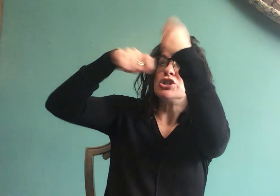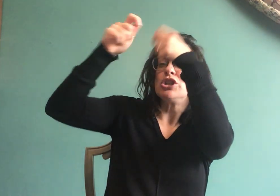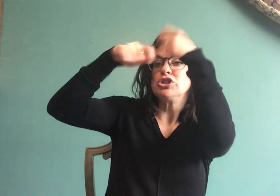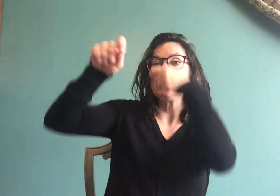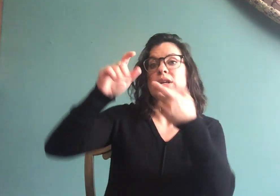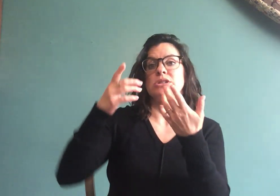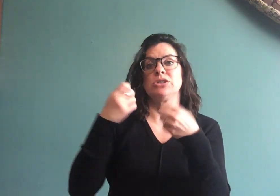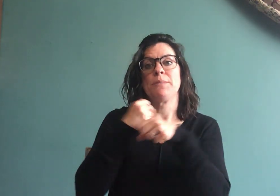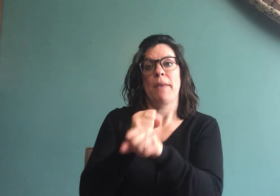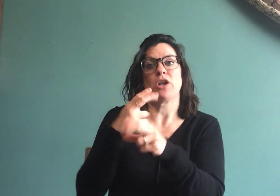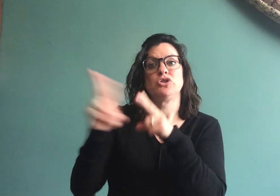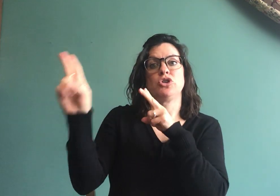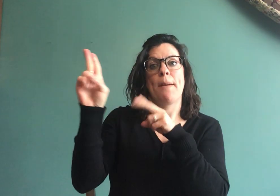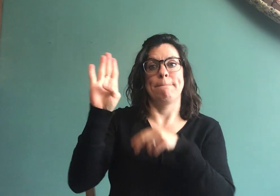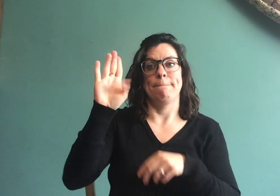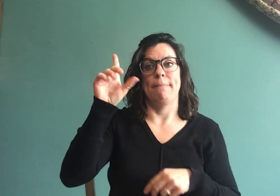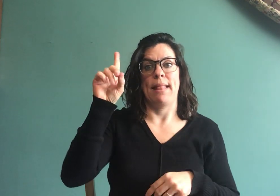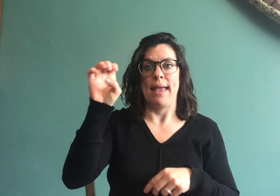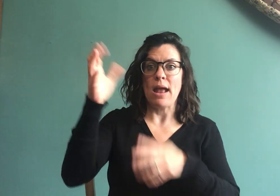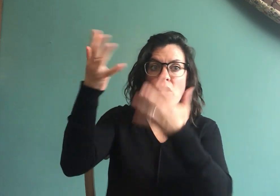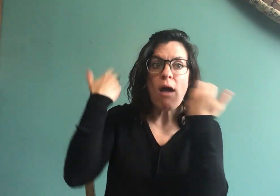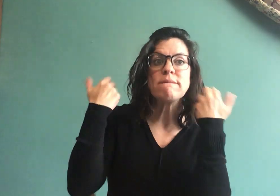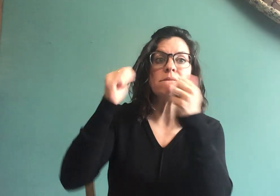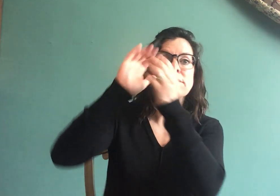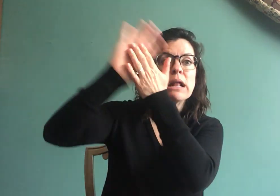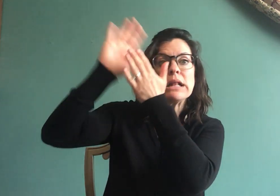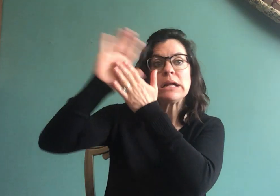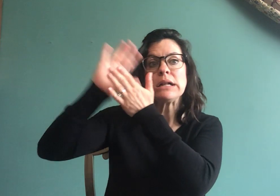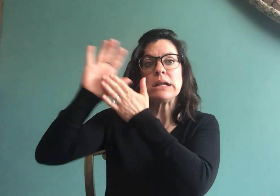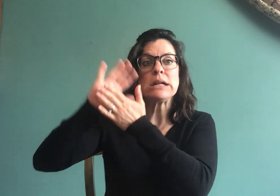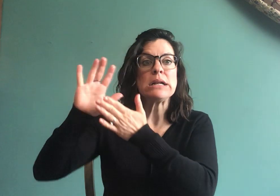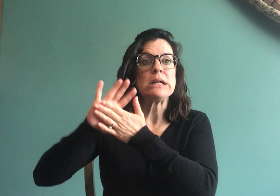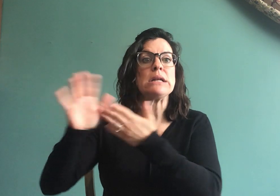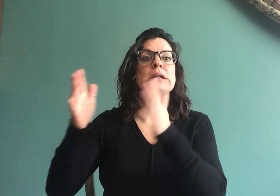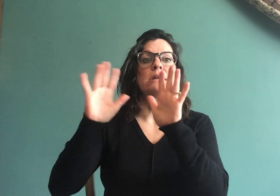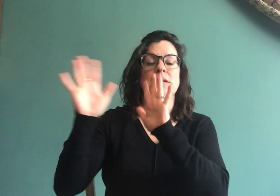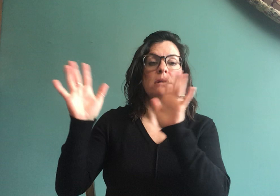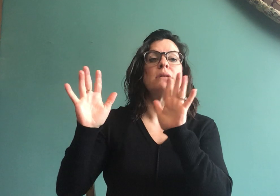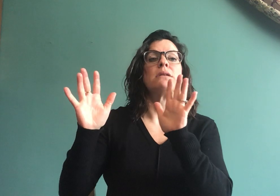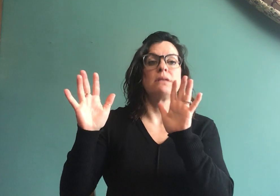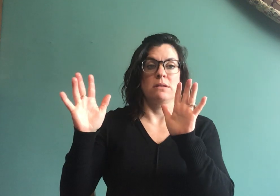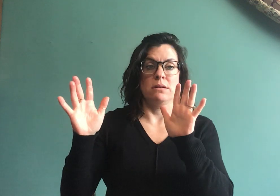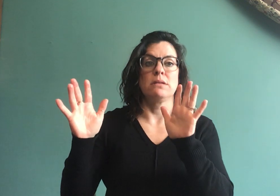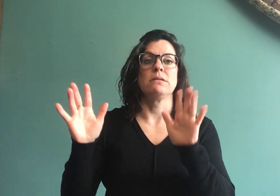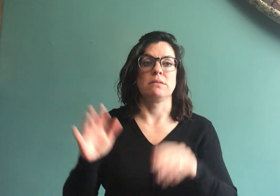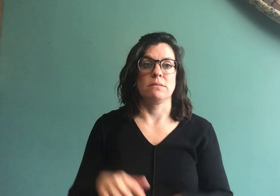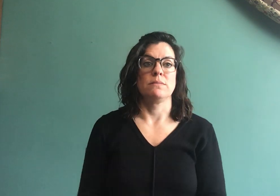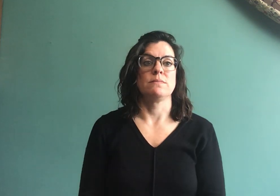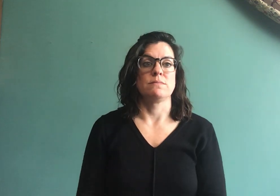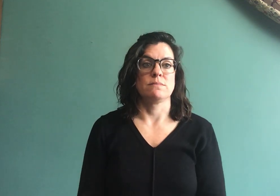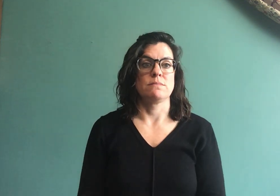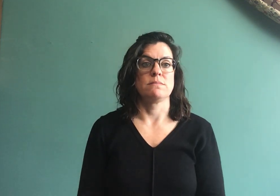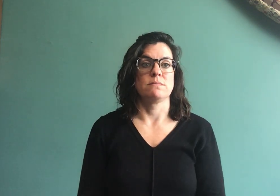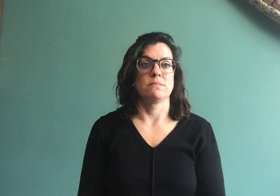off," and he flips that switch up. What's going to happen? The machine gonna turn back on and I'm gonna get hurt. You're going to get hurt.